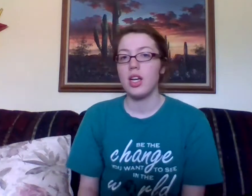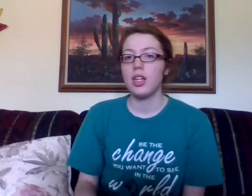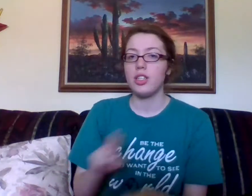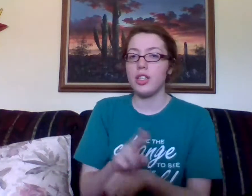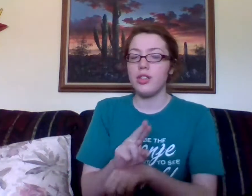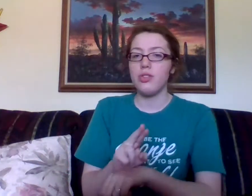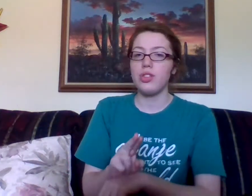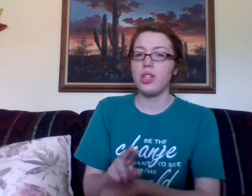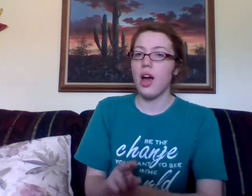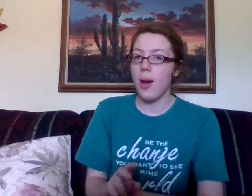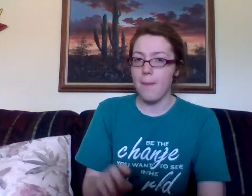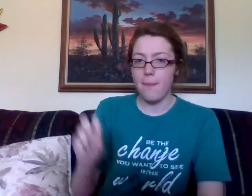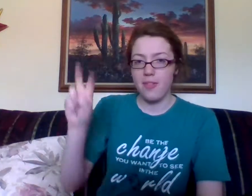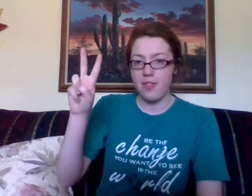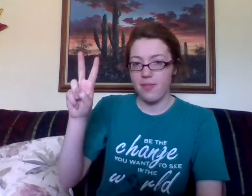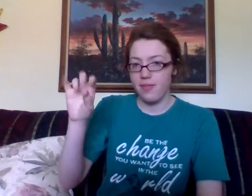To use